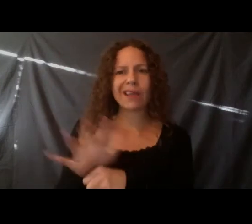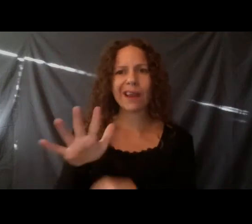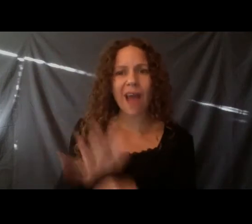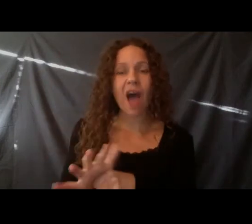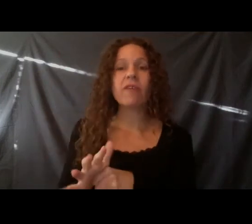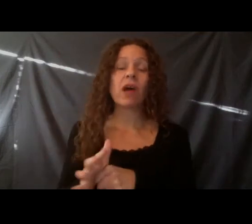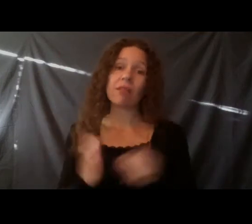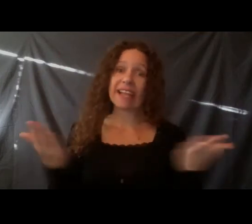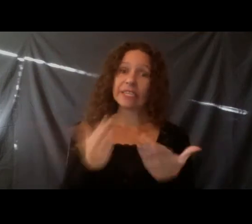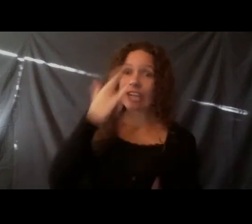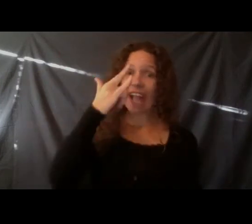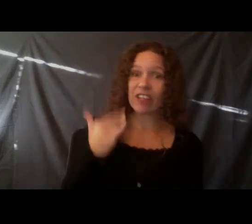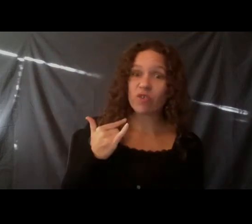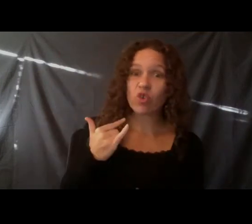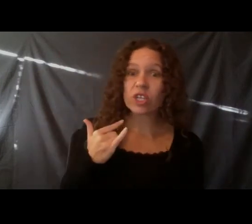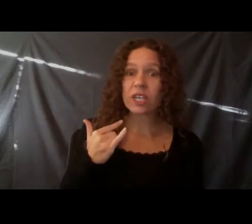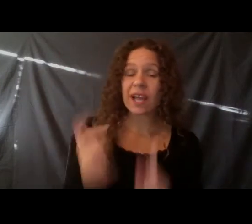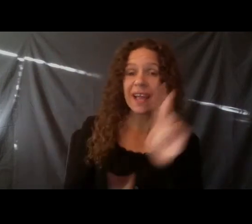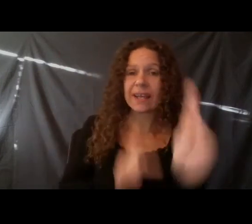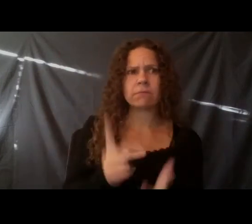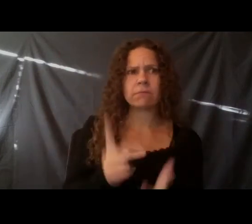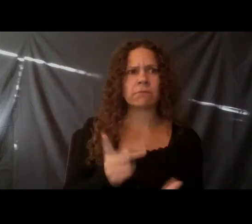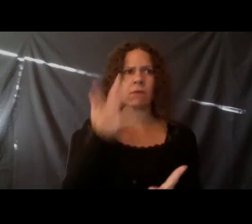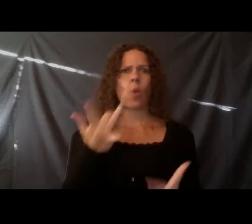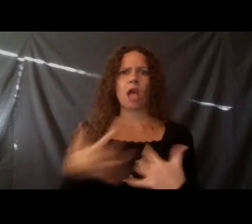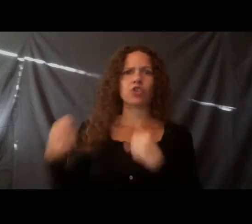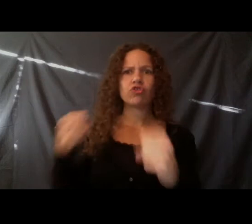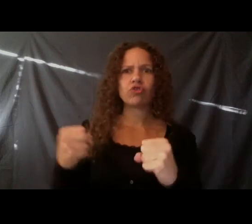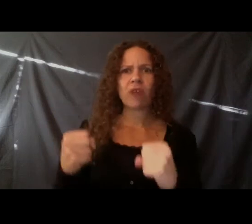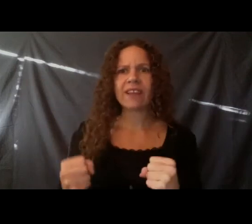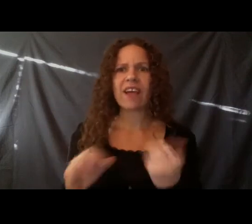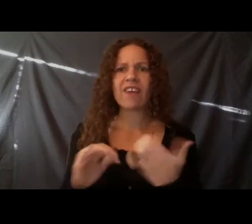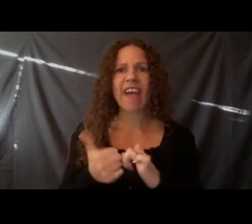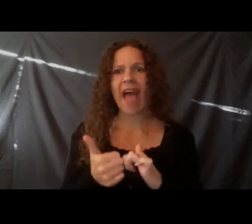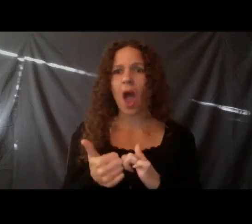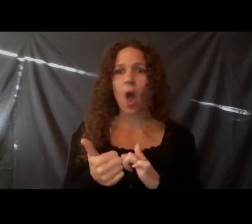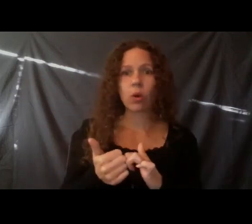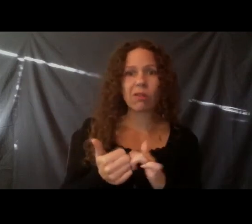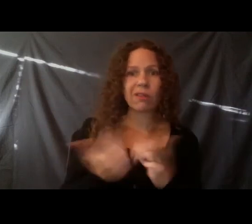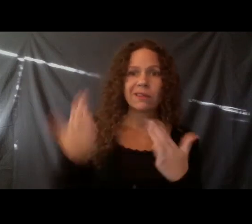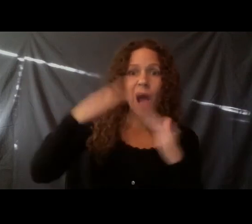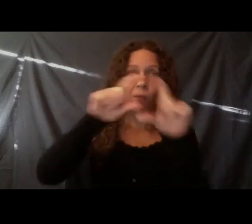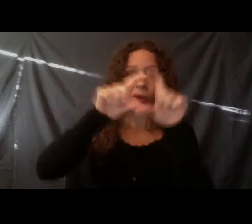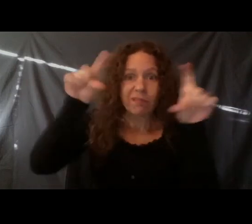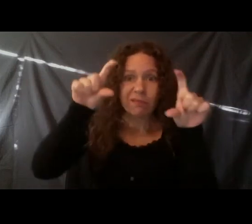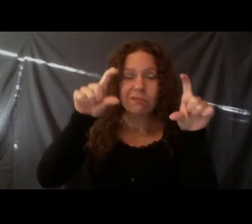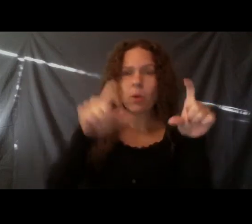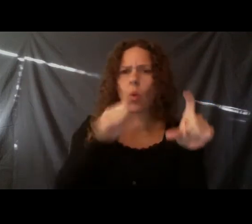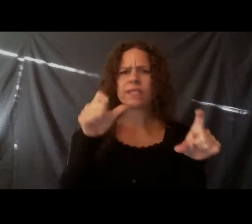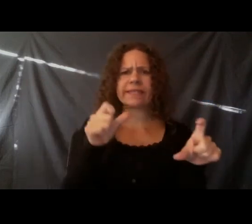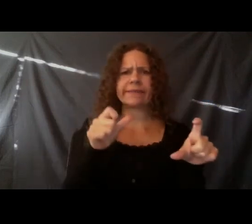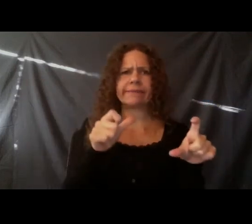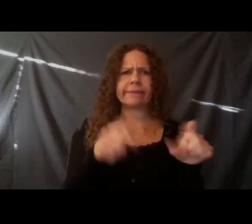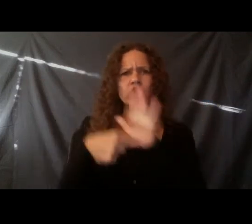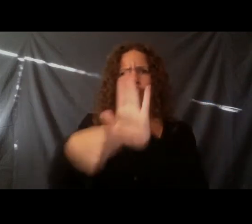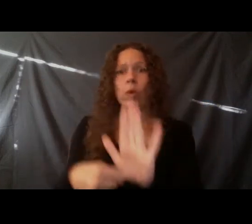as Californians, and looking at why the strength of how we did at the top of the ticket wasn't translated into ensuring that we